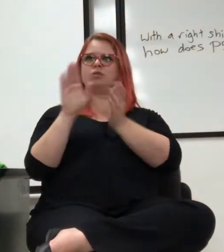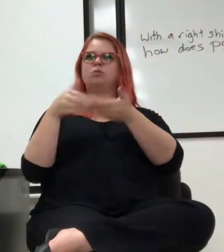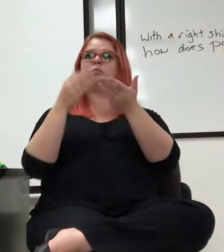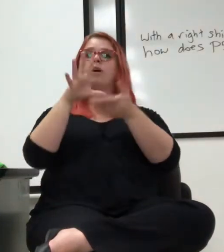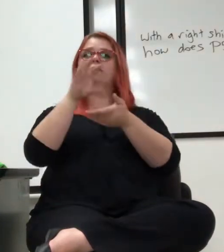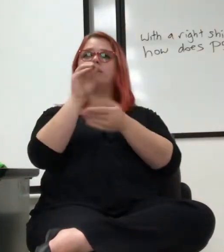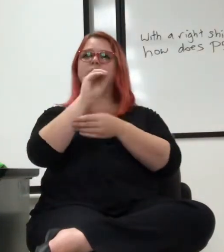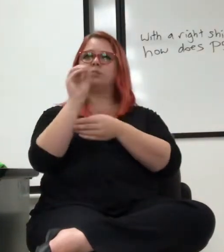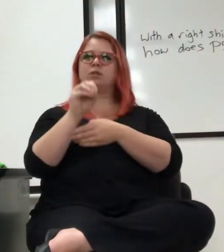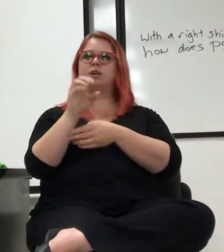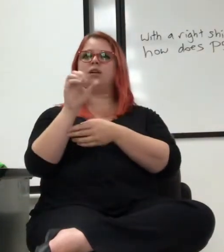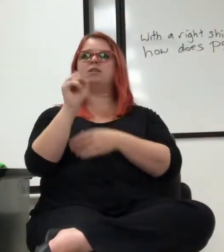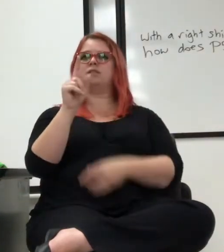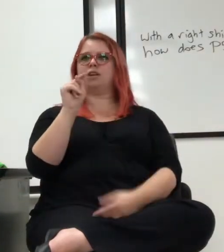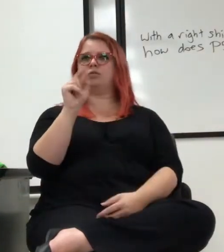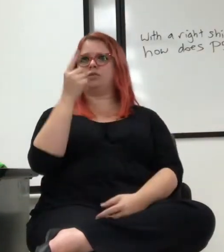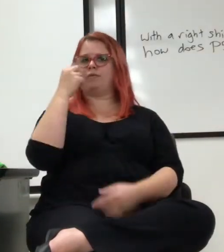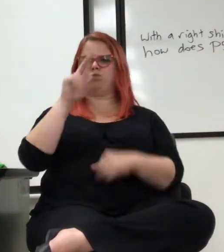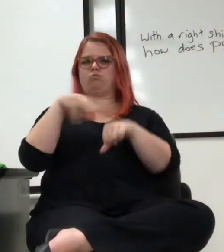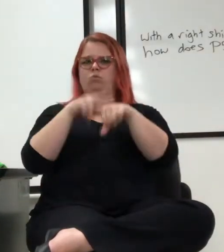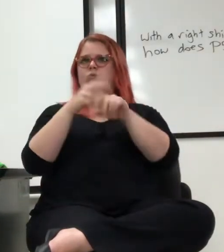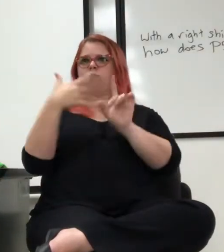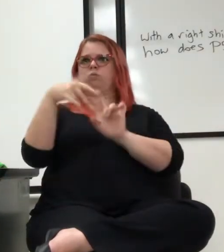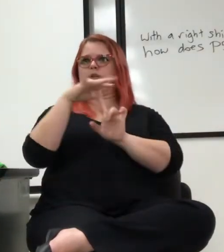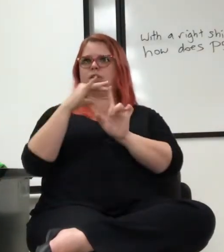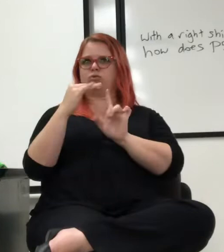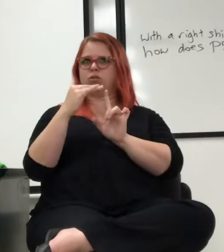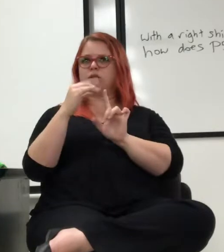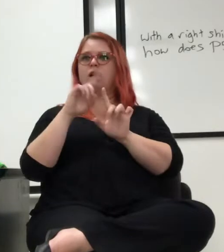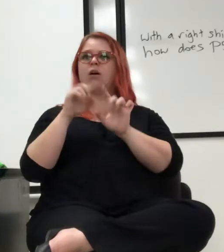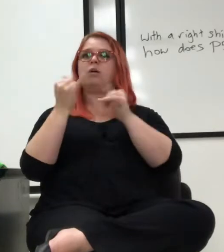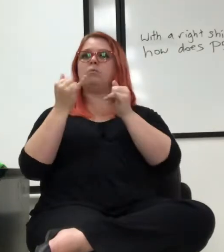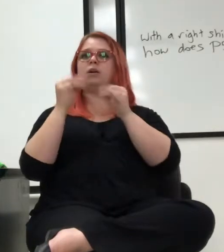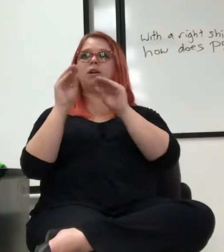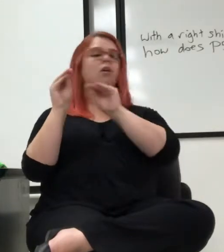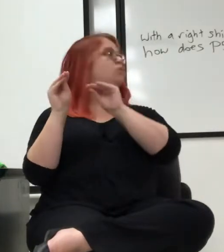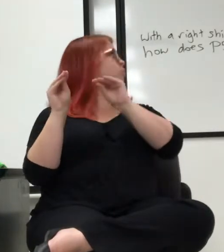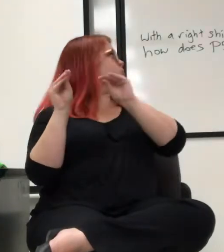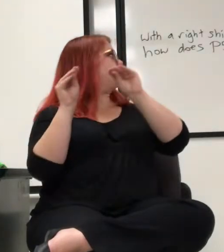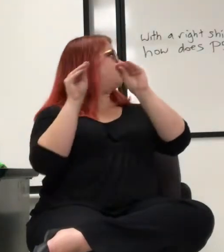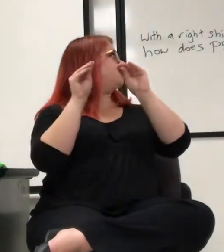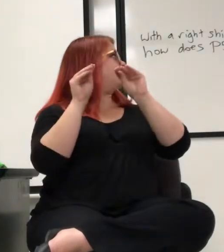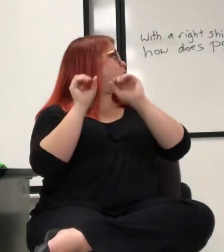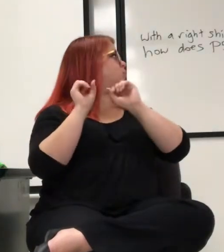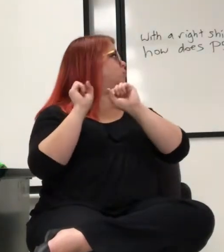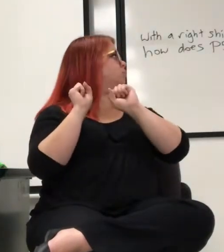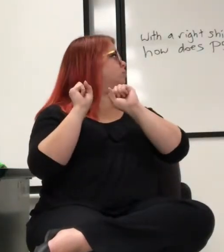under normal conditions. Now you shift this way. Now it takes